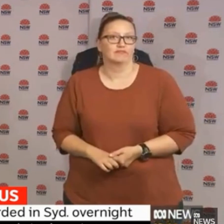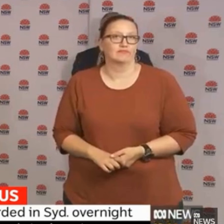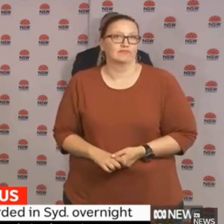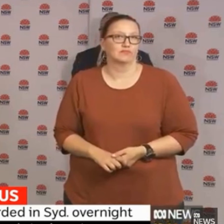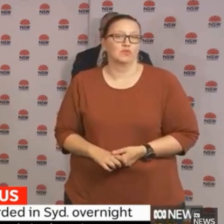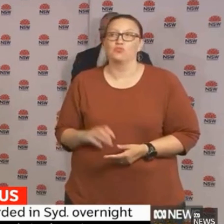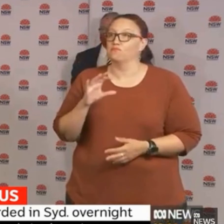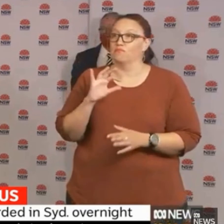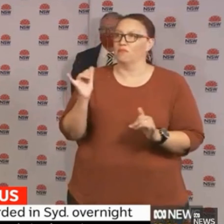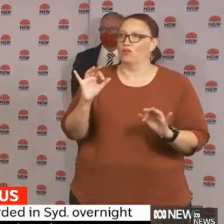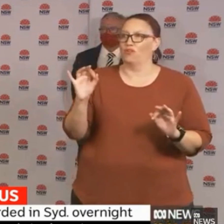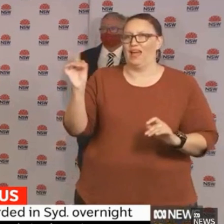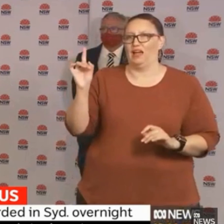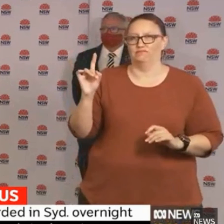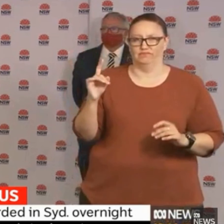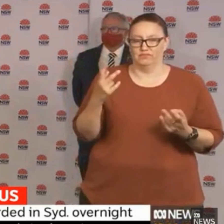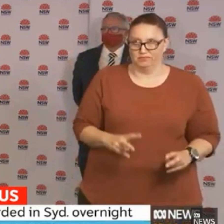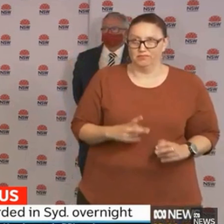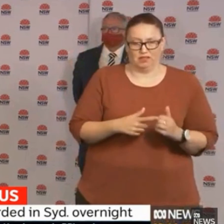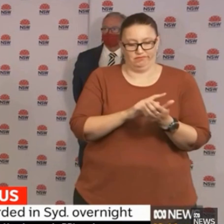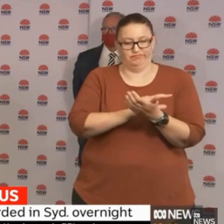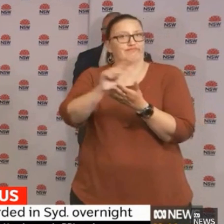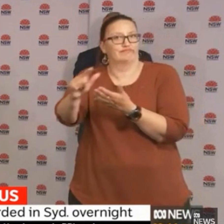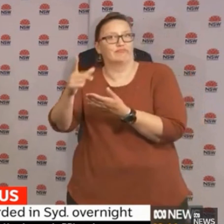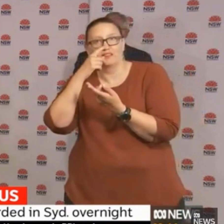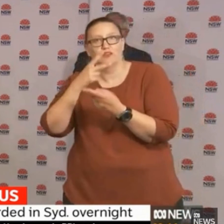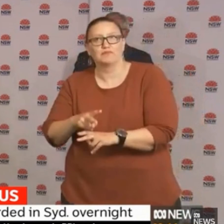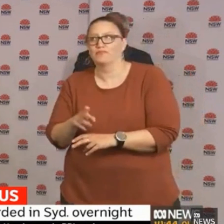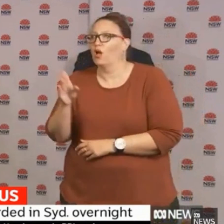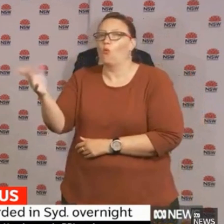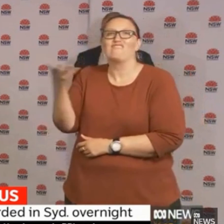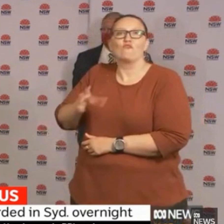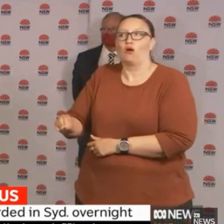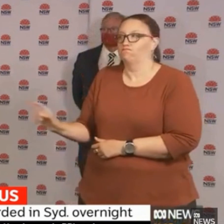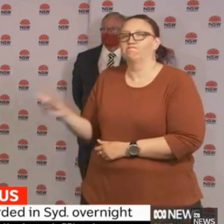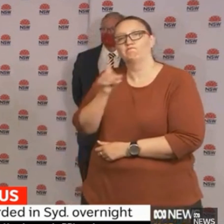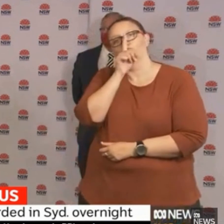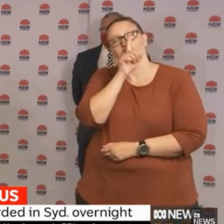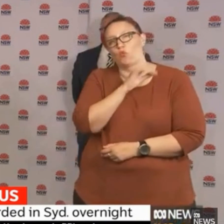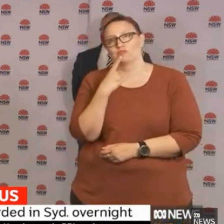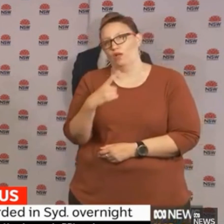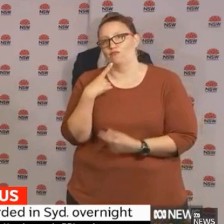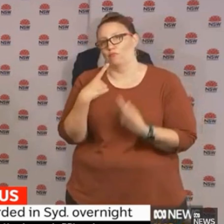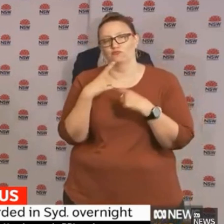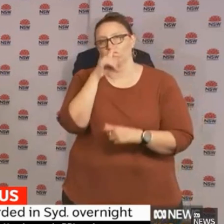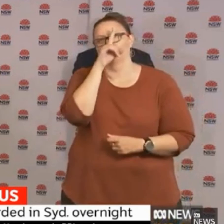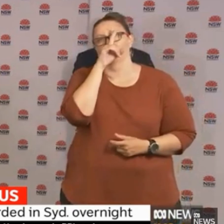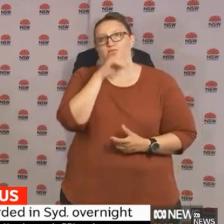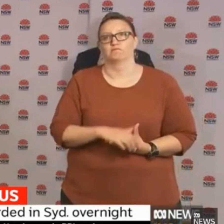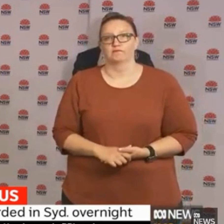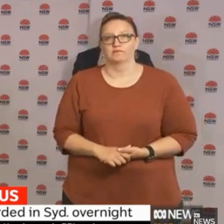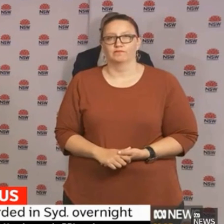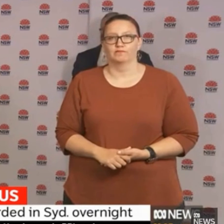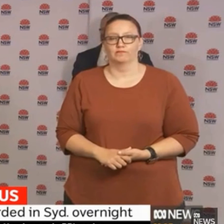death many months later. What area was he from? Look, we're not releasing that information.